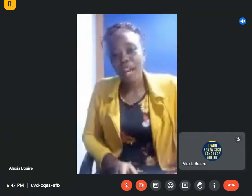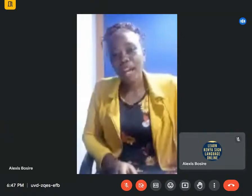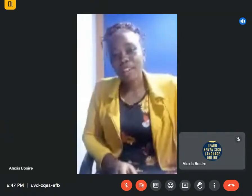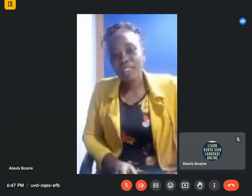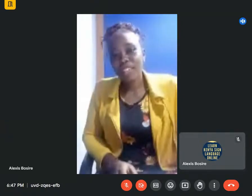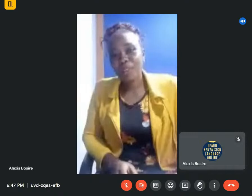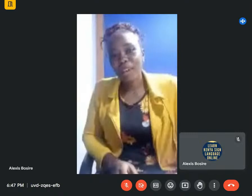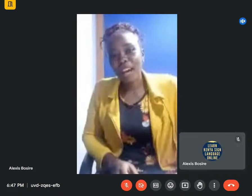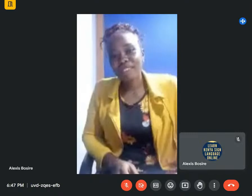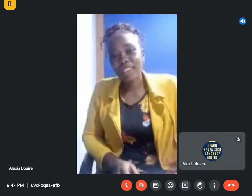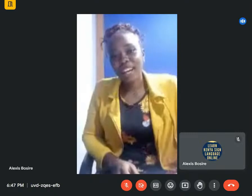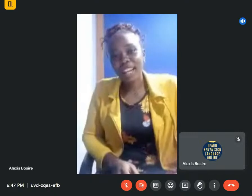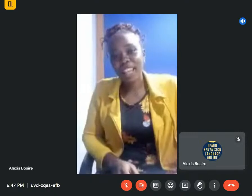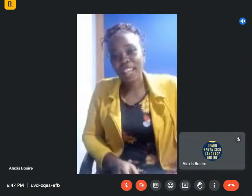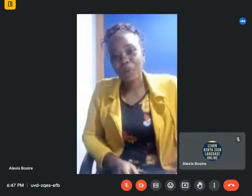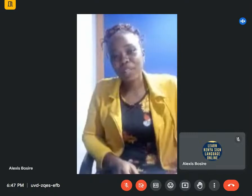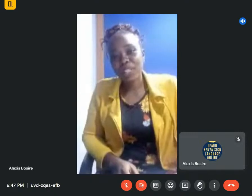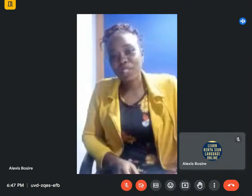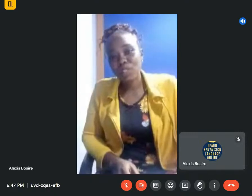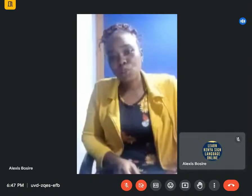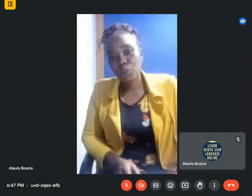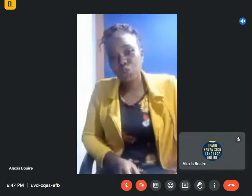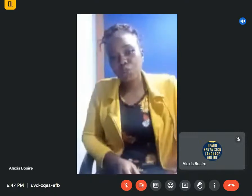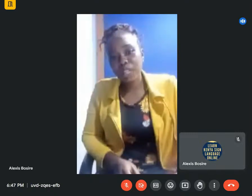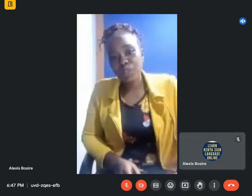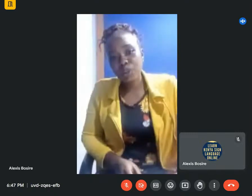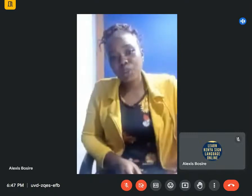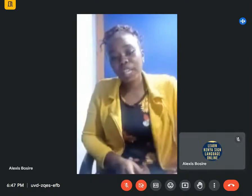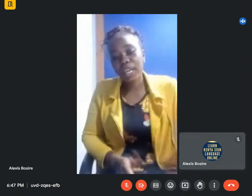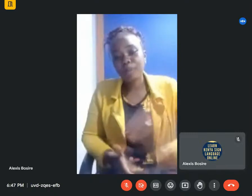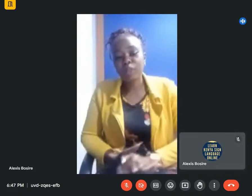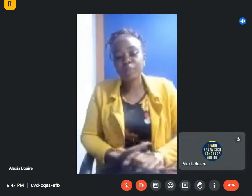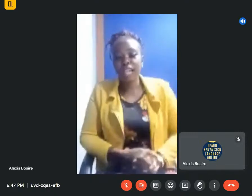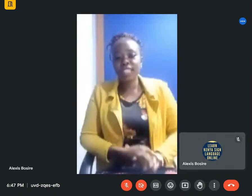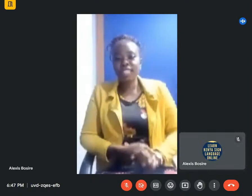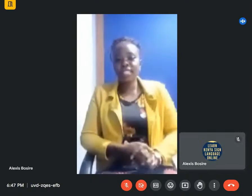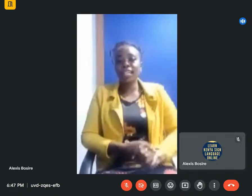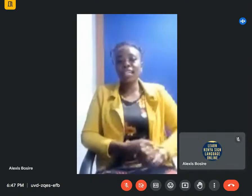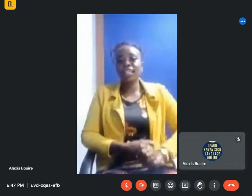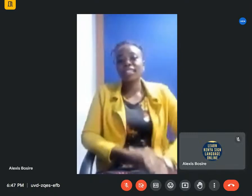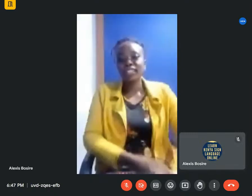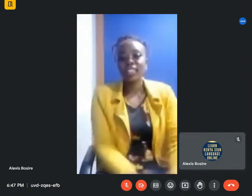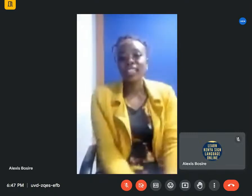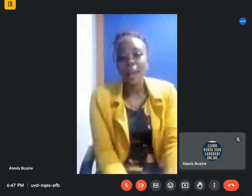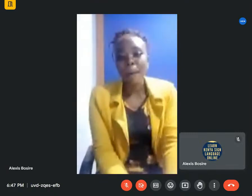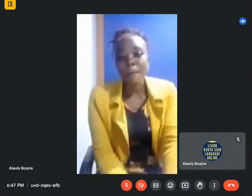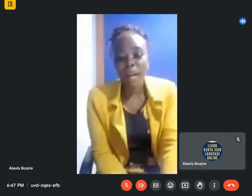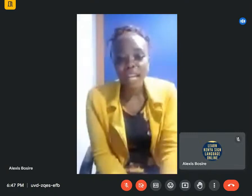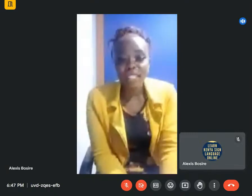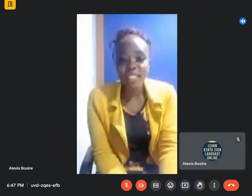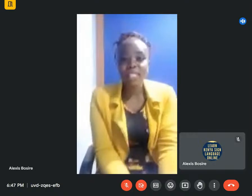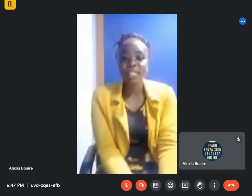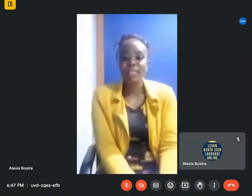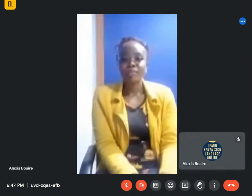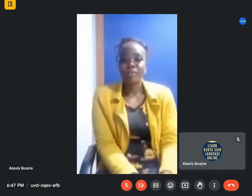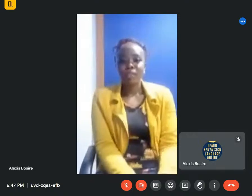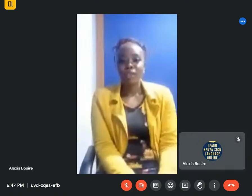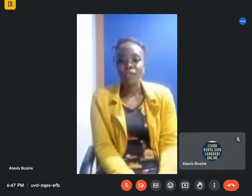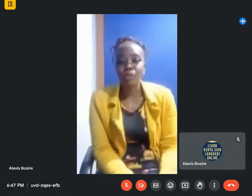I don't think we have another question. So far, so good. Keep on practicing. Practice. Tomorrow